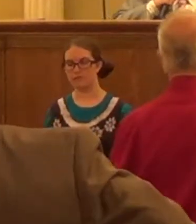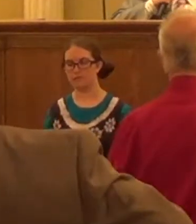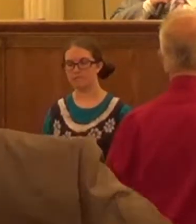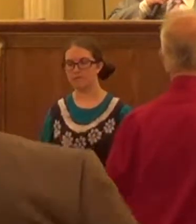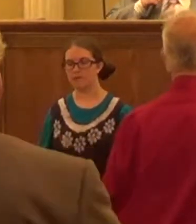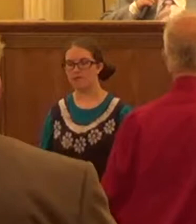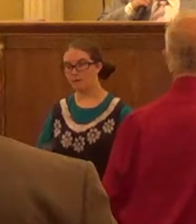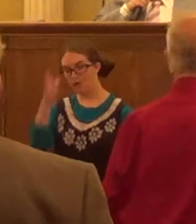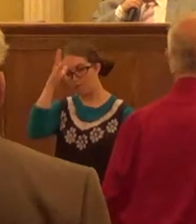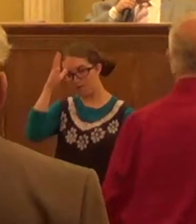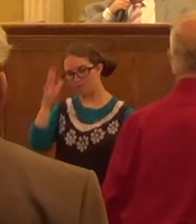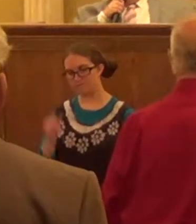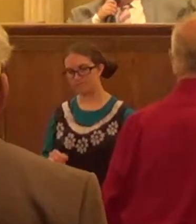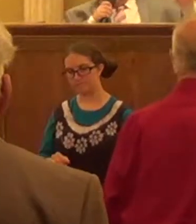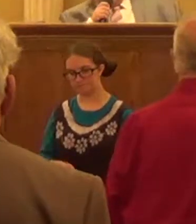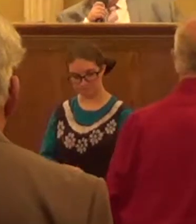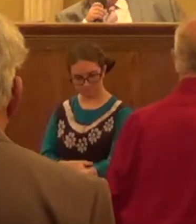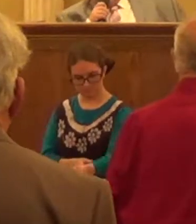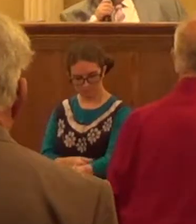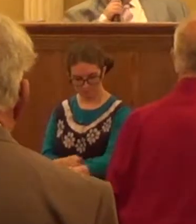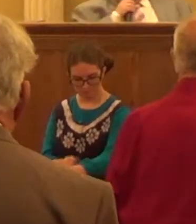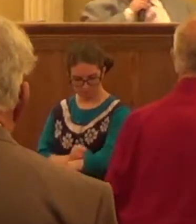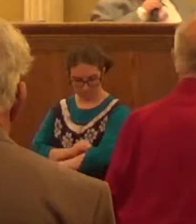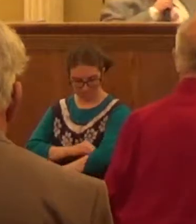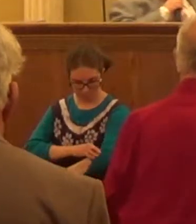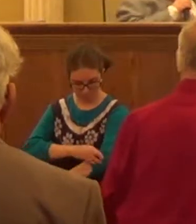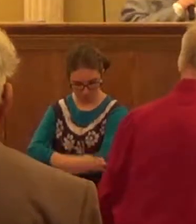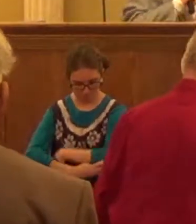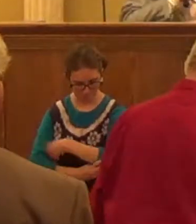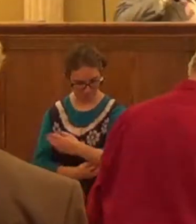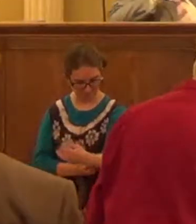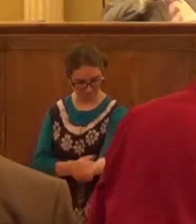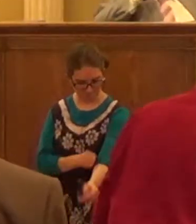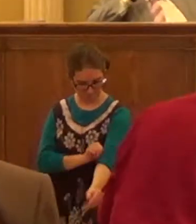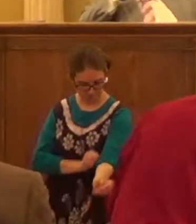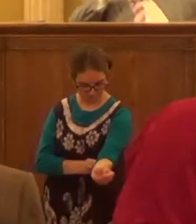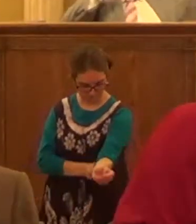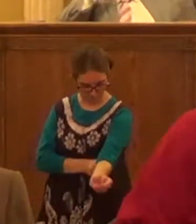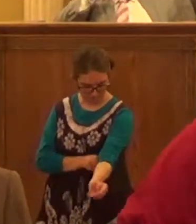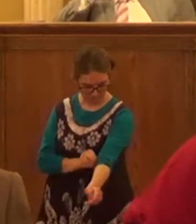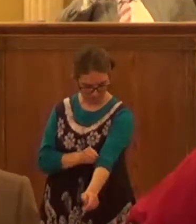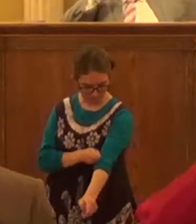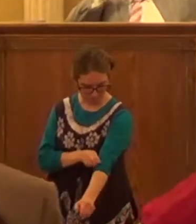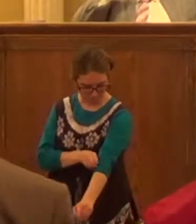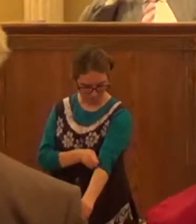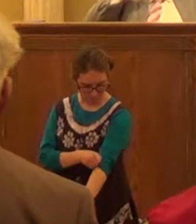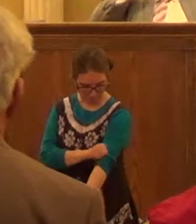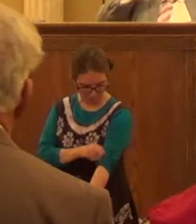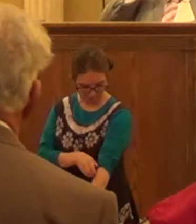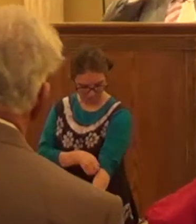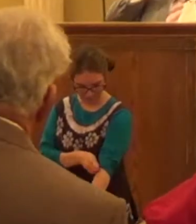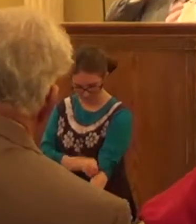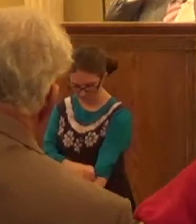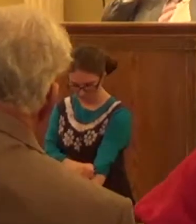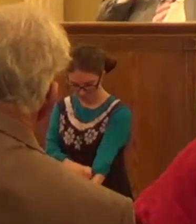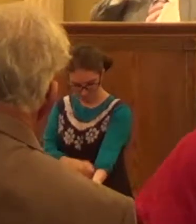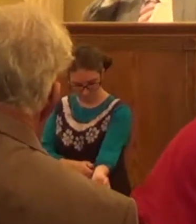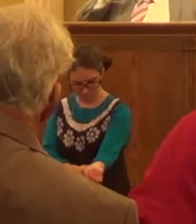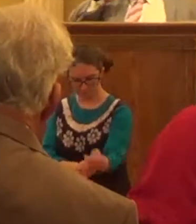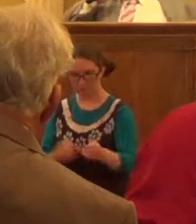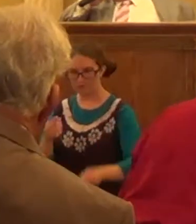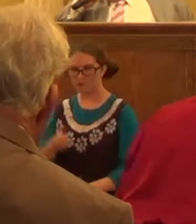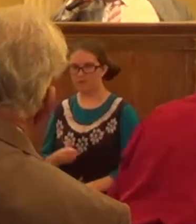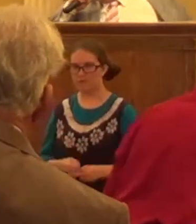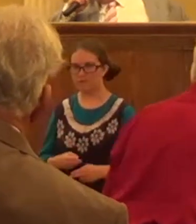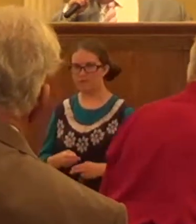you've got to disown Ishmael. I mean, won't you lay your Bibles to the side of you this night and raise up your hands and call the name of